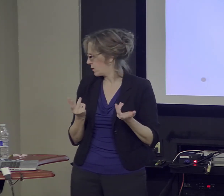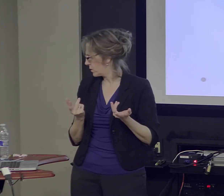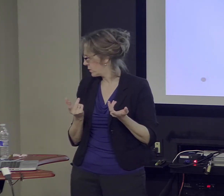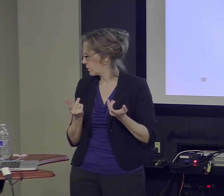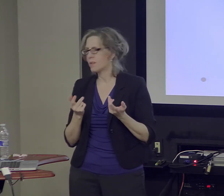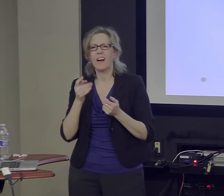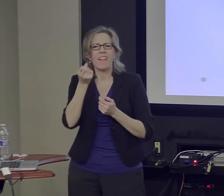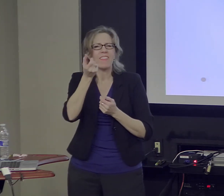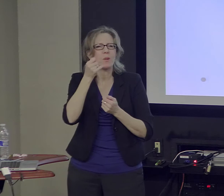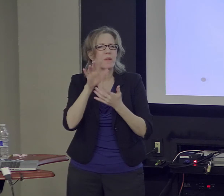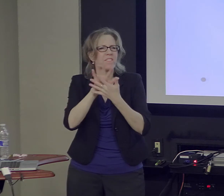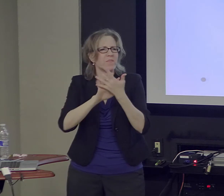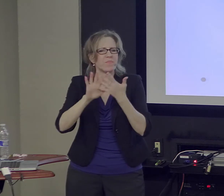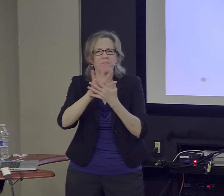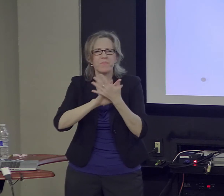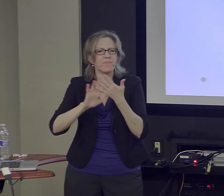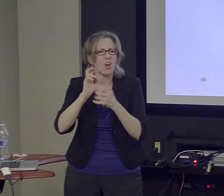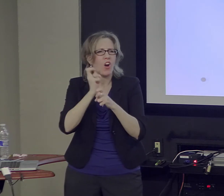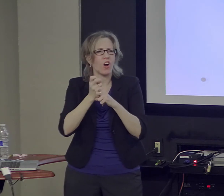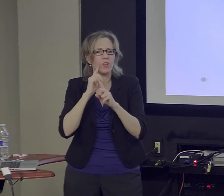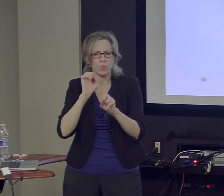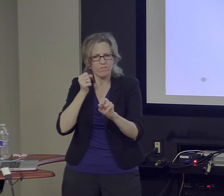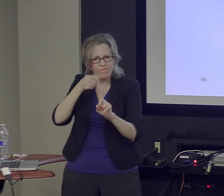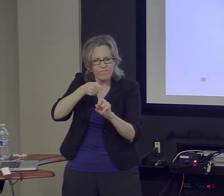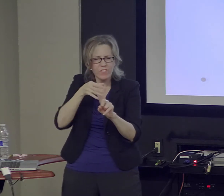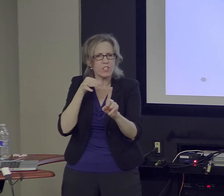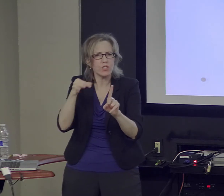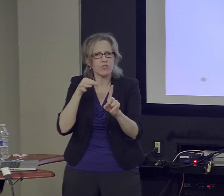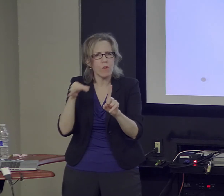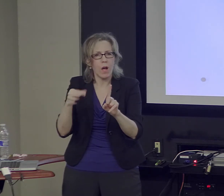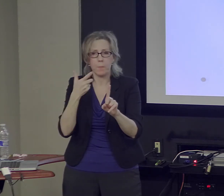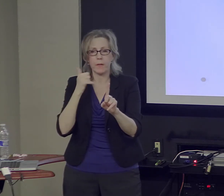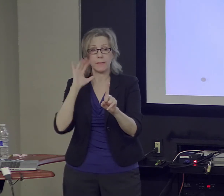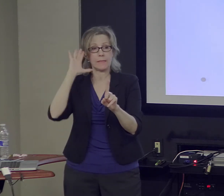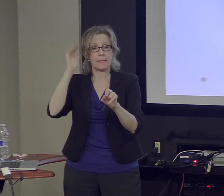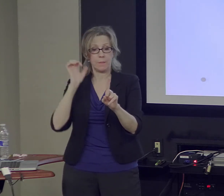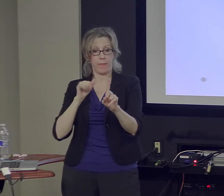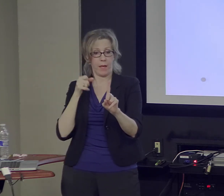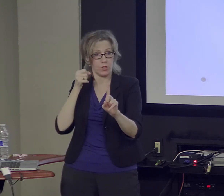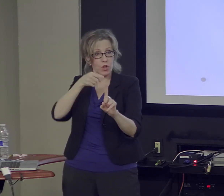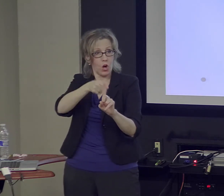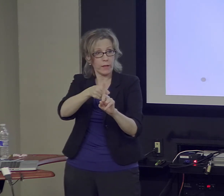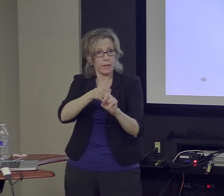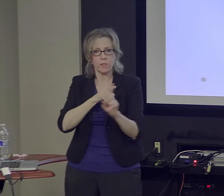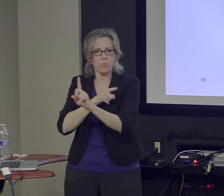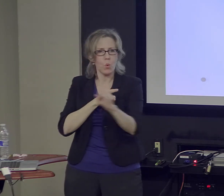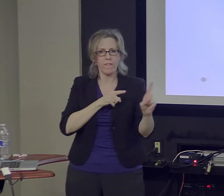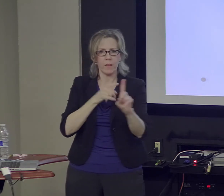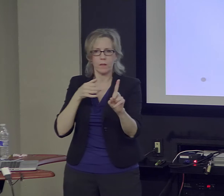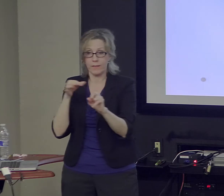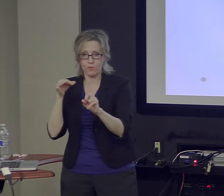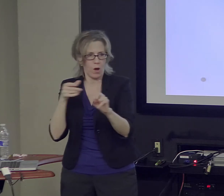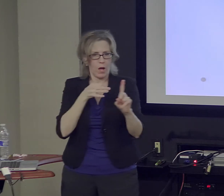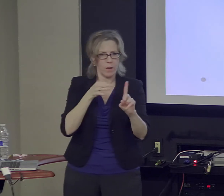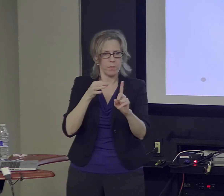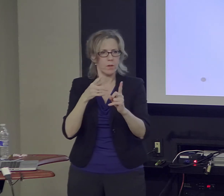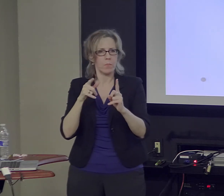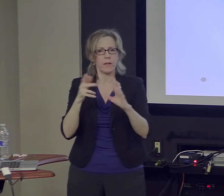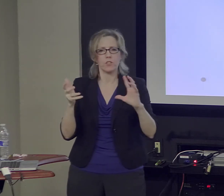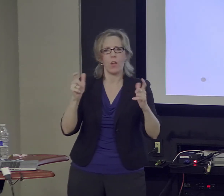So, what do we mean by international sign? How can we define it? It seems to be